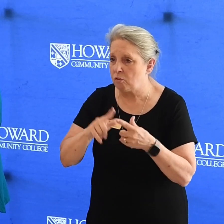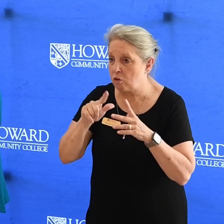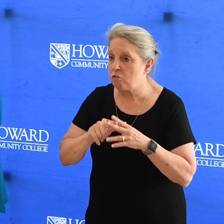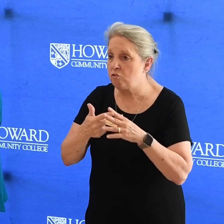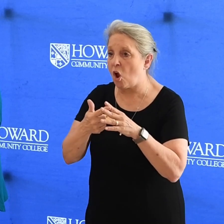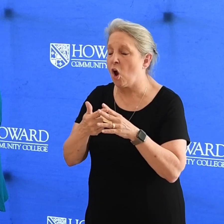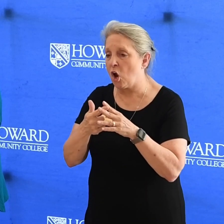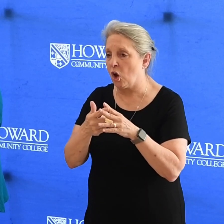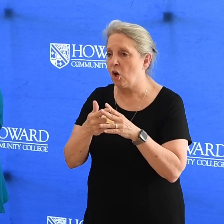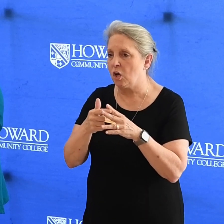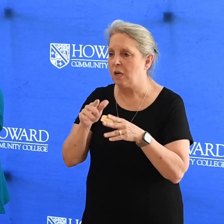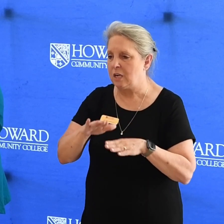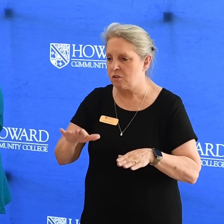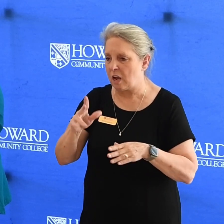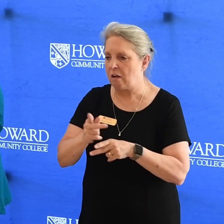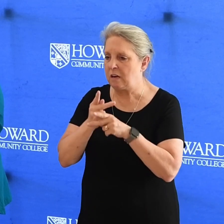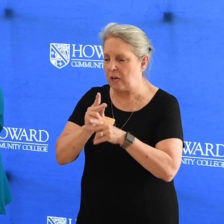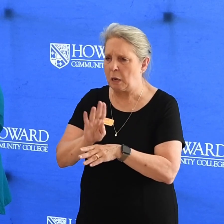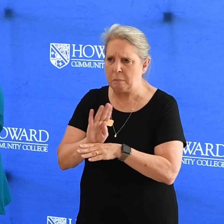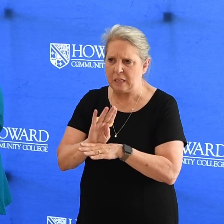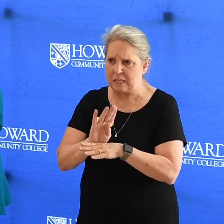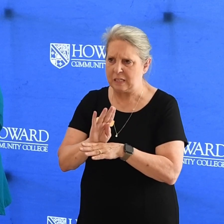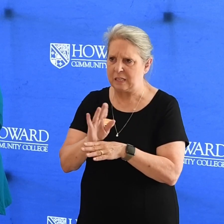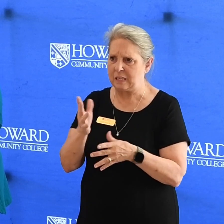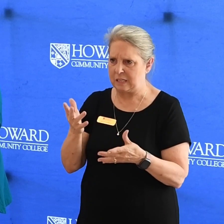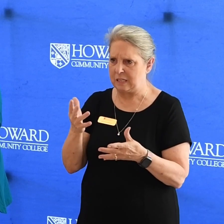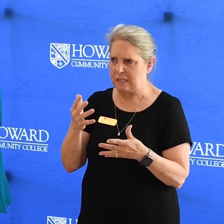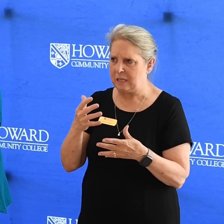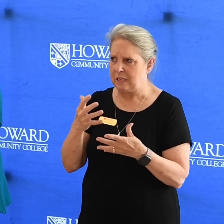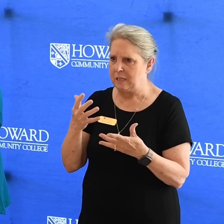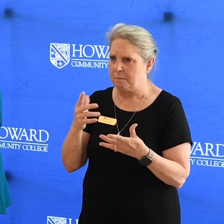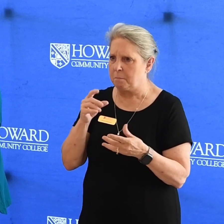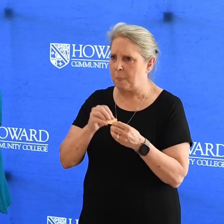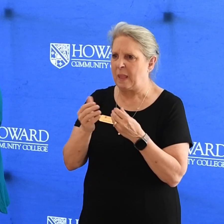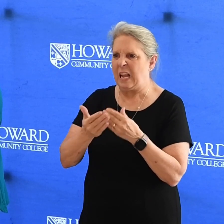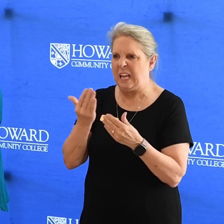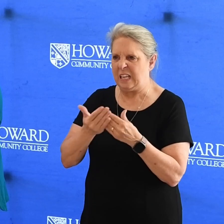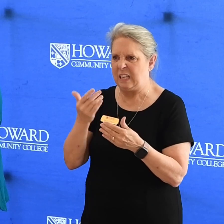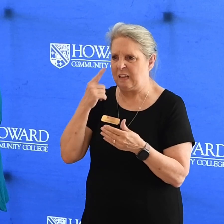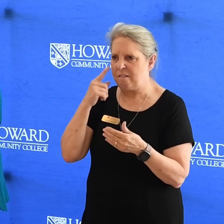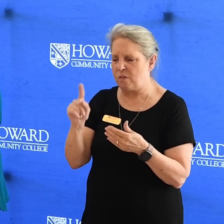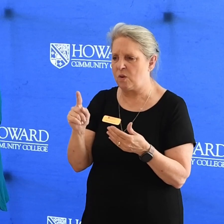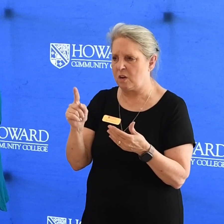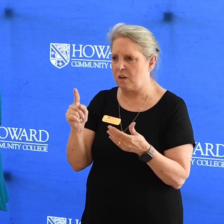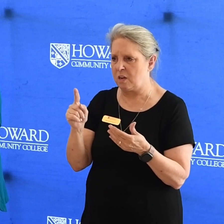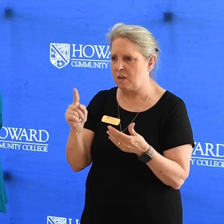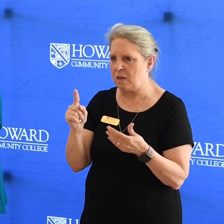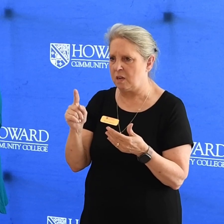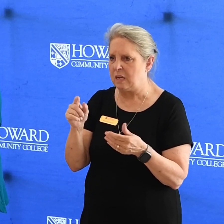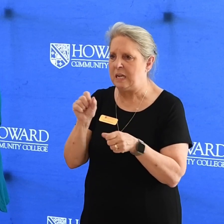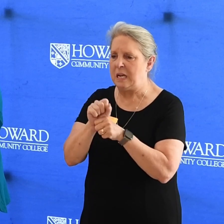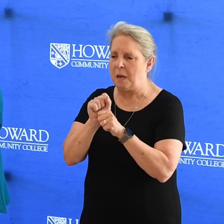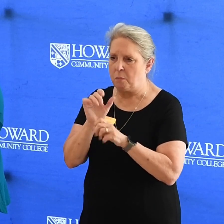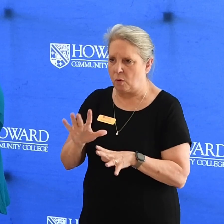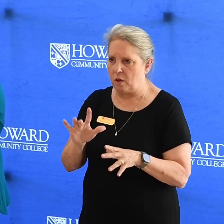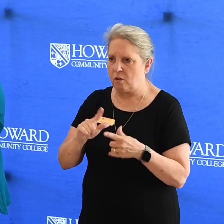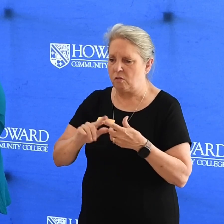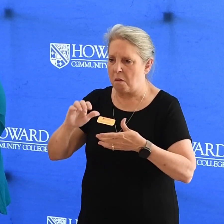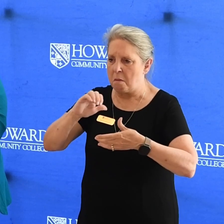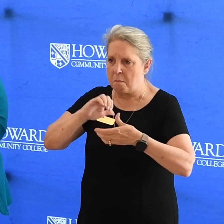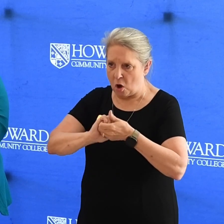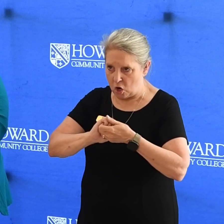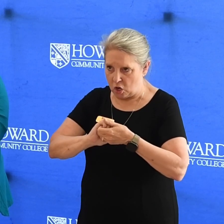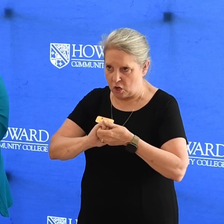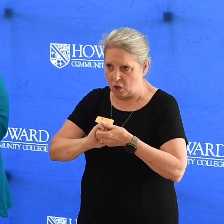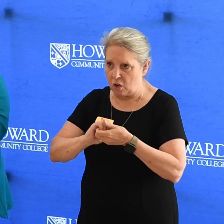start childcare businesses, making it easier for employers to partner